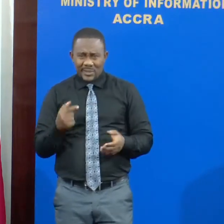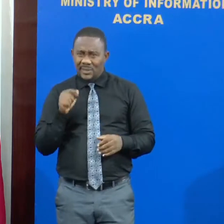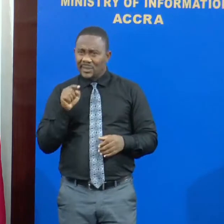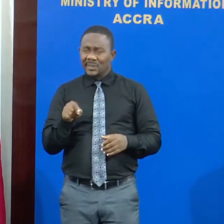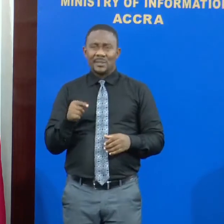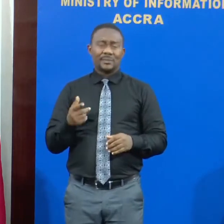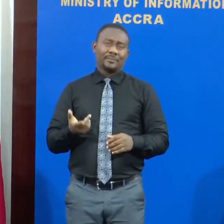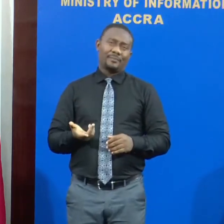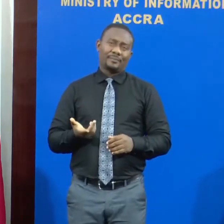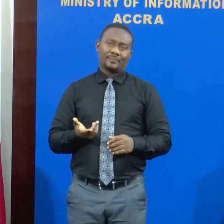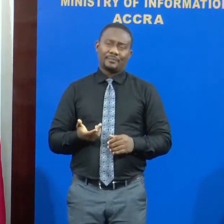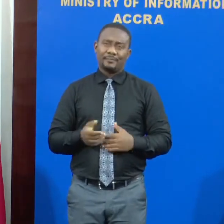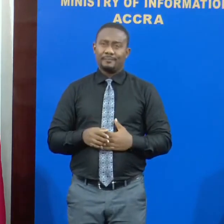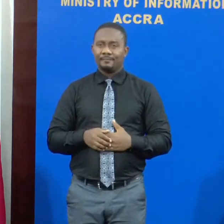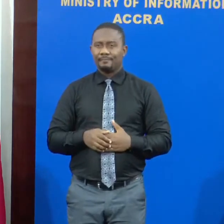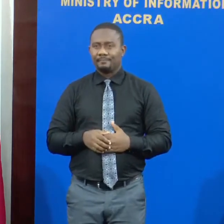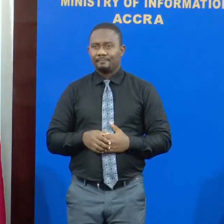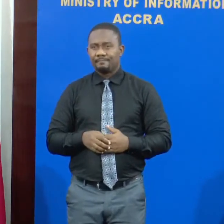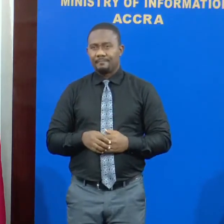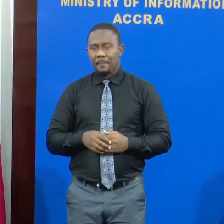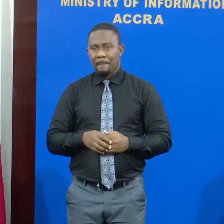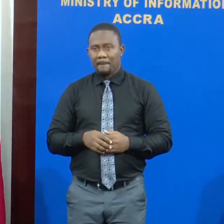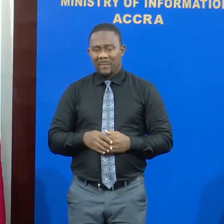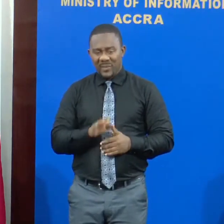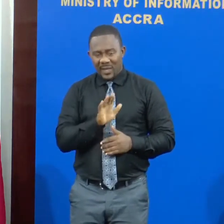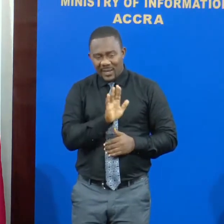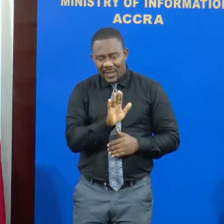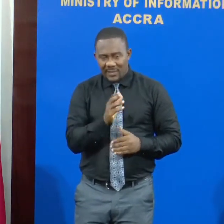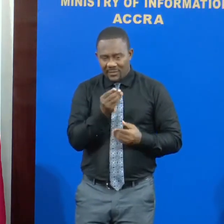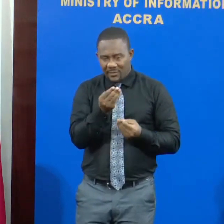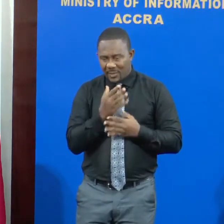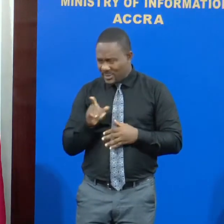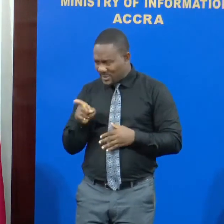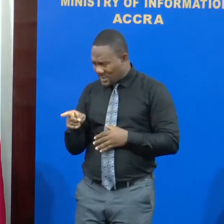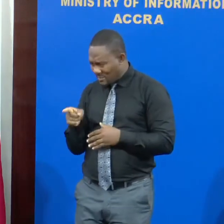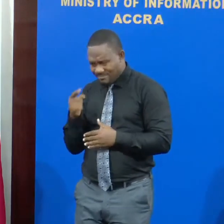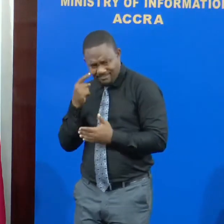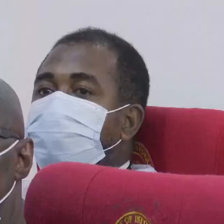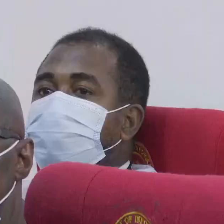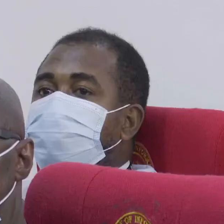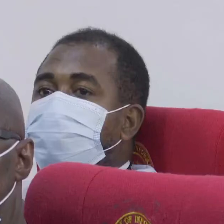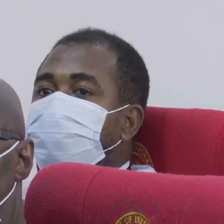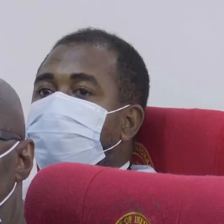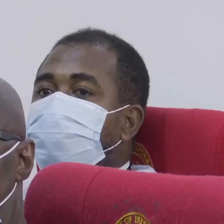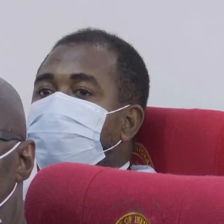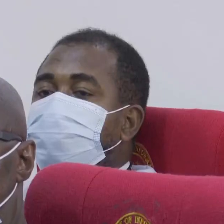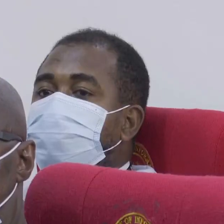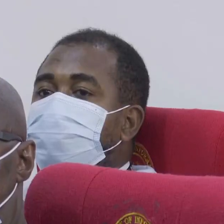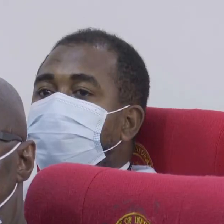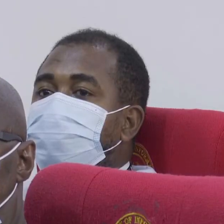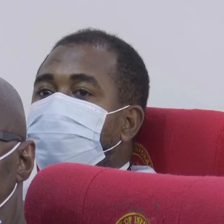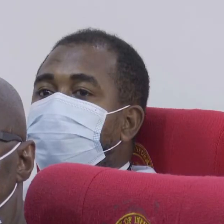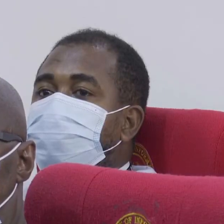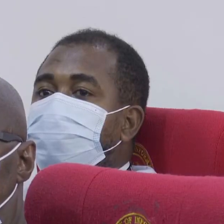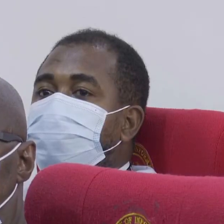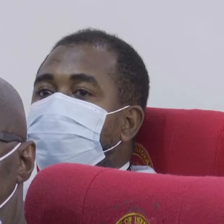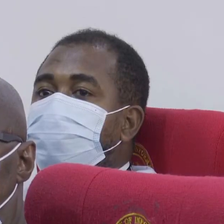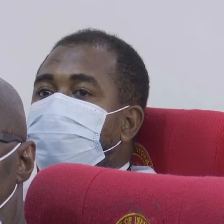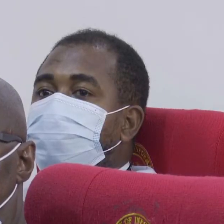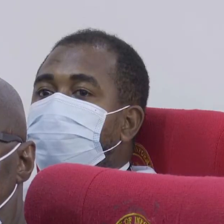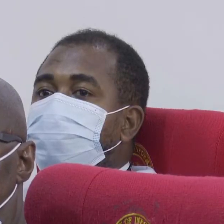information provided earlier and the current biographic information. The system detects it as potential fraud and sends you